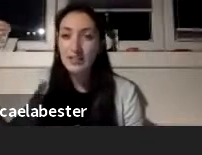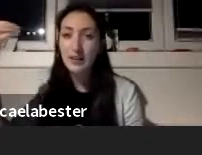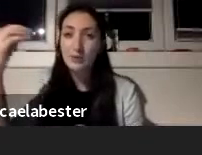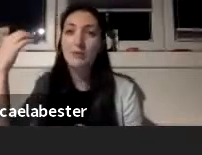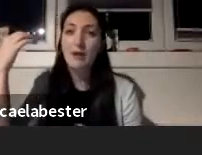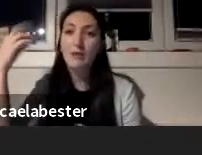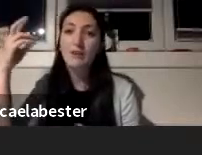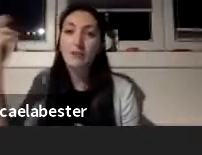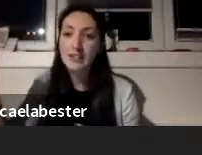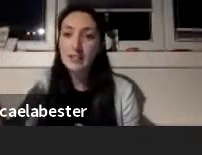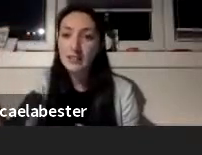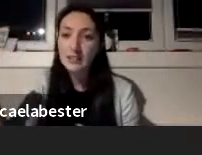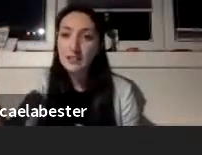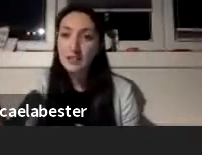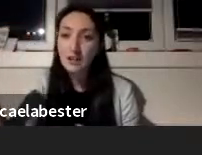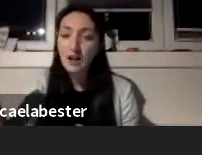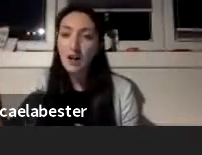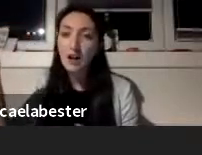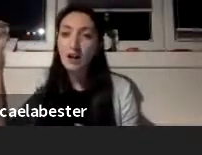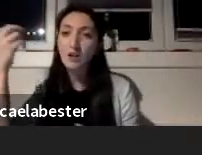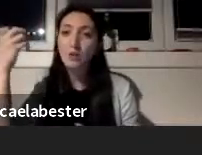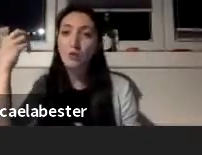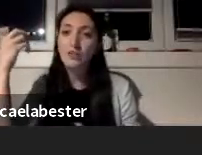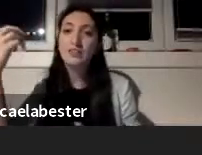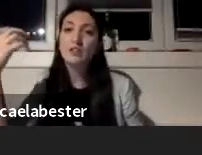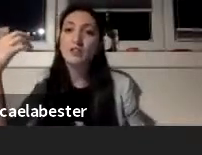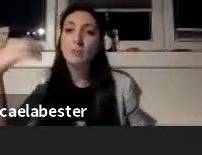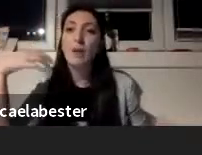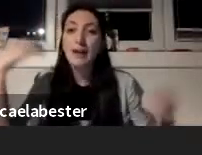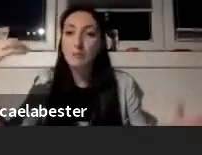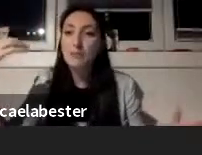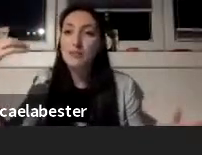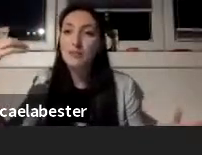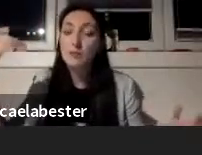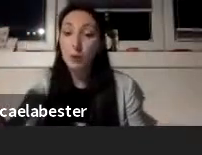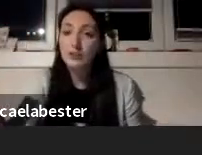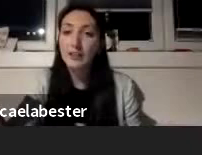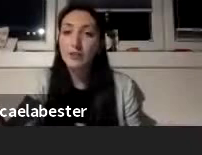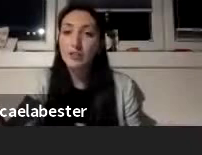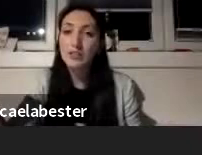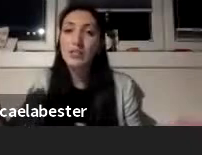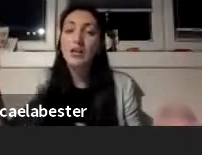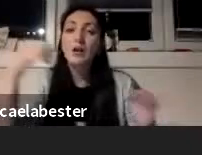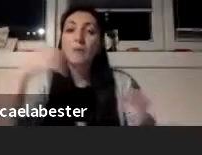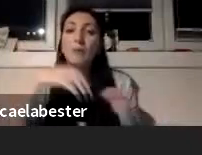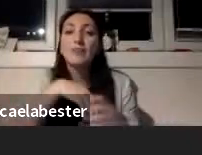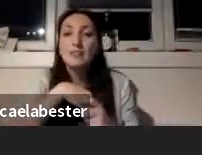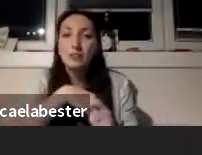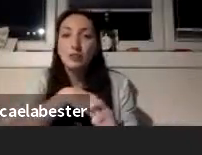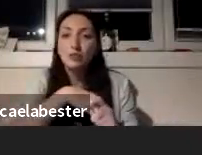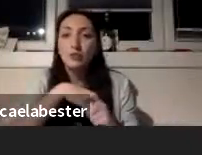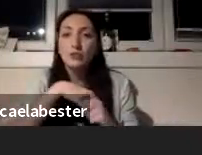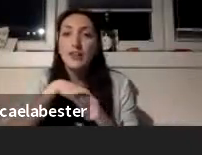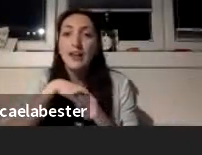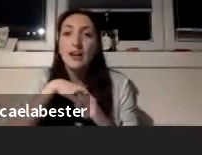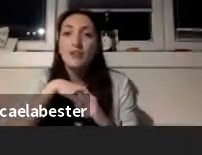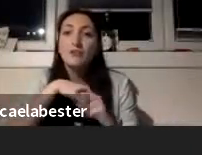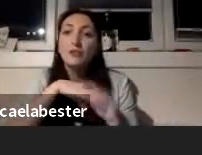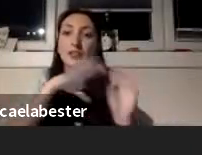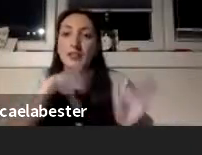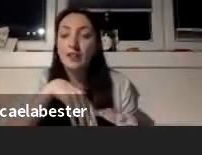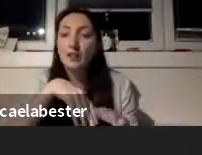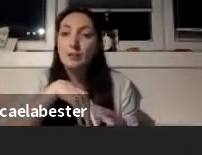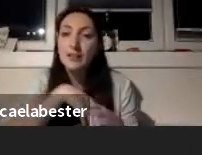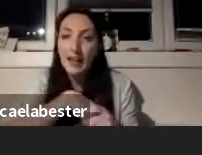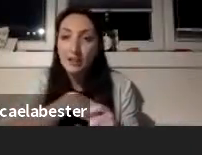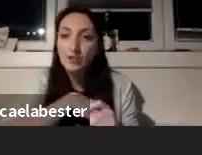languages that they were somehow invented or that they're just mimed spoken languages. But this is not true. They are